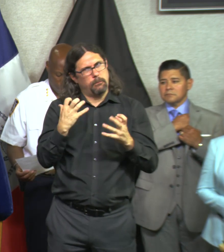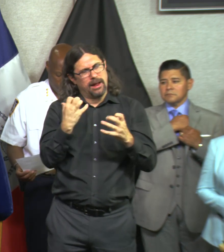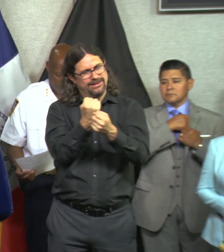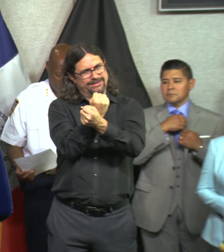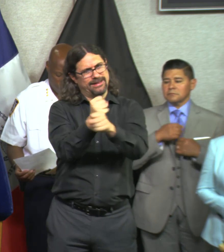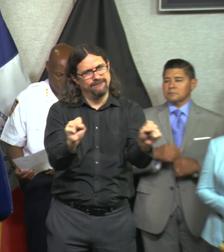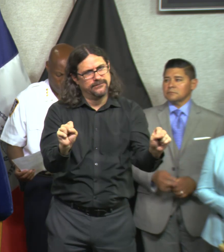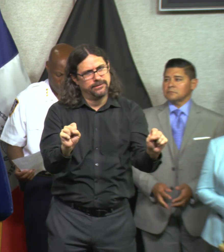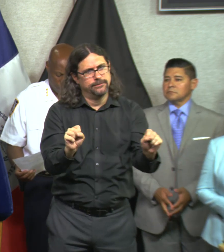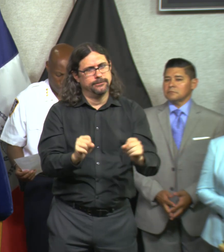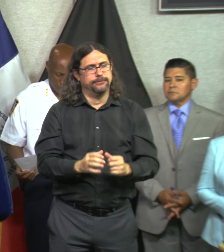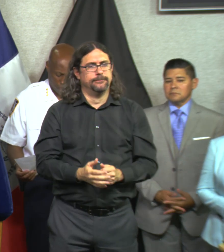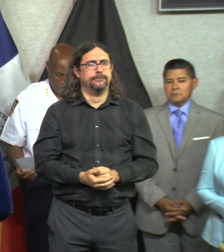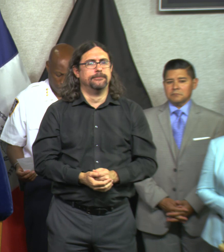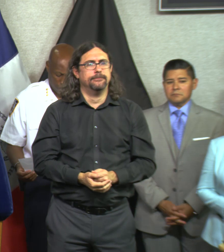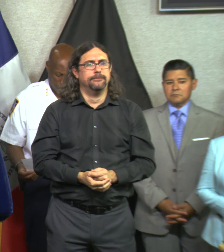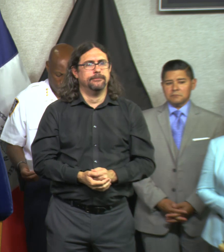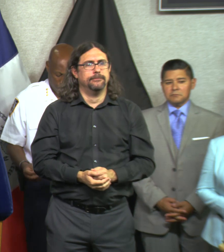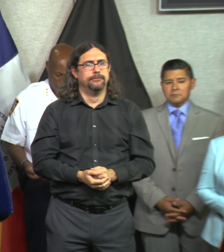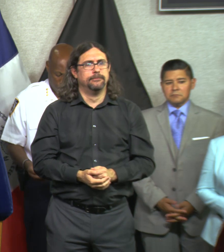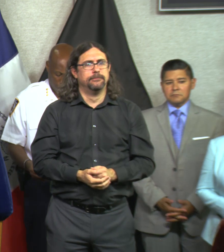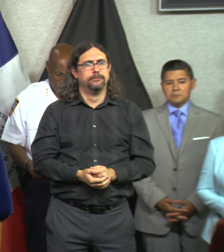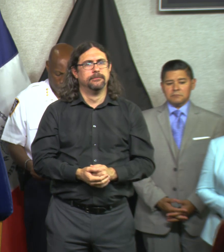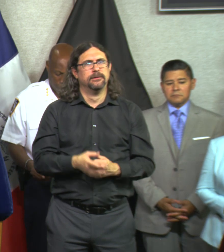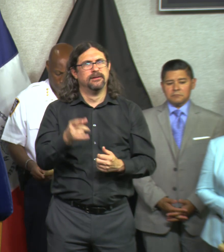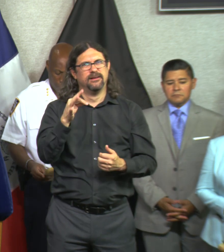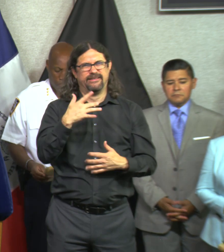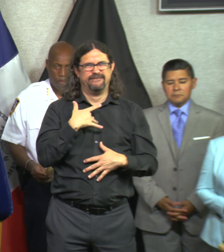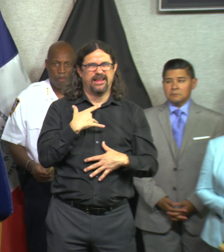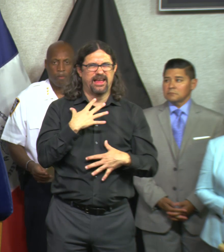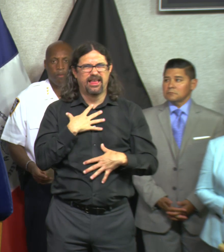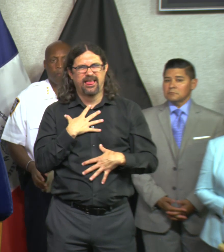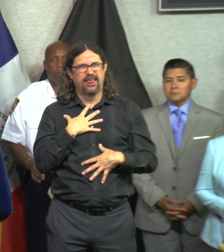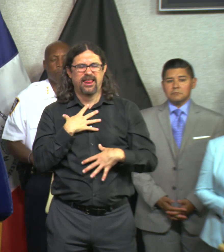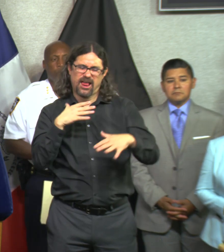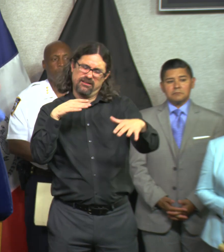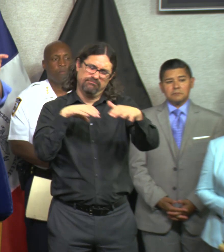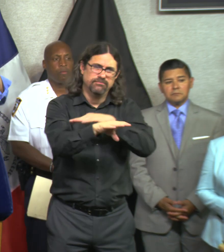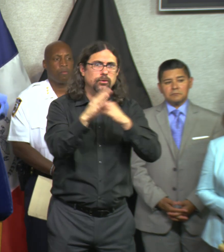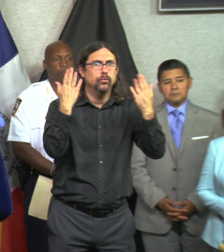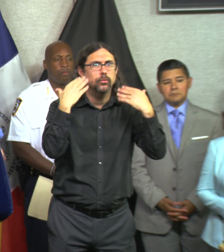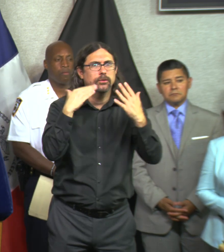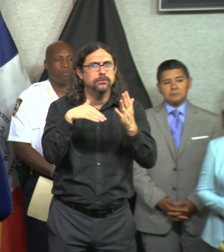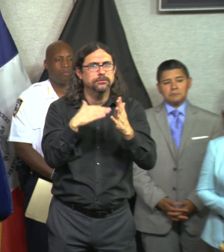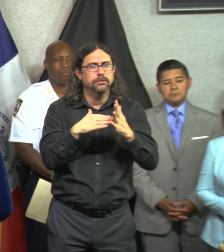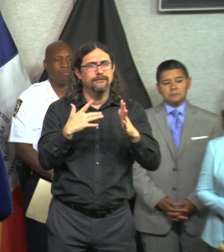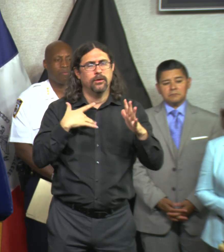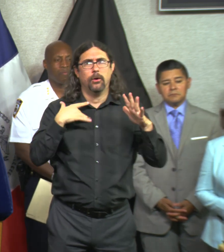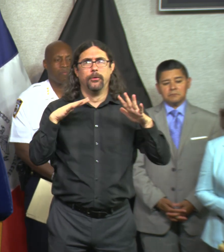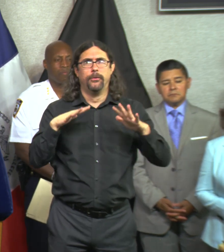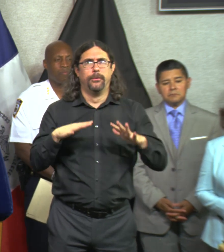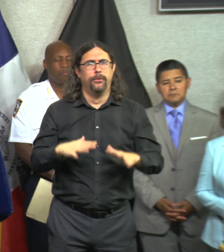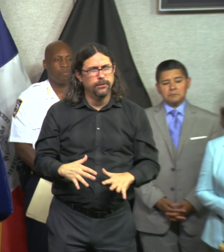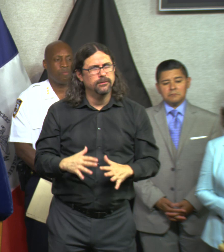a cool place immediately. Don't risk it. That's the message I want to send. Yeah.